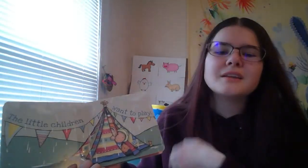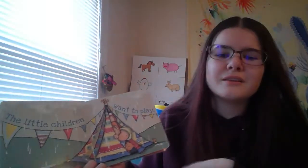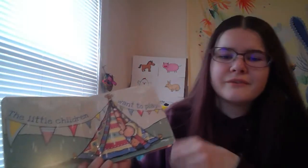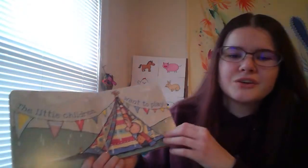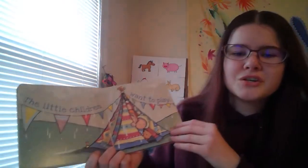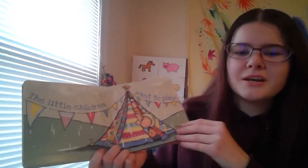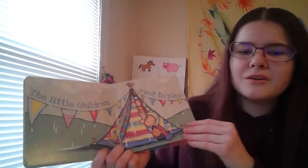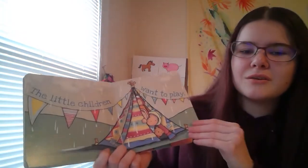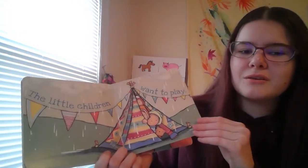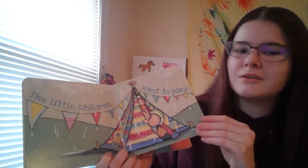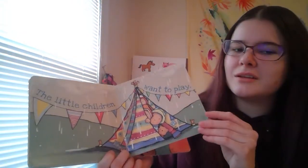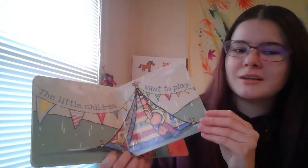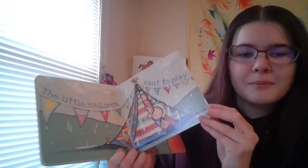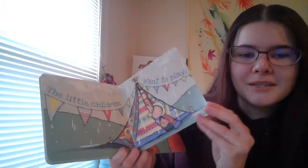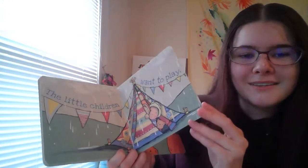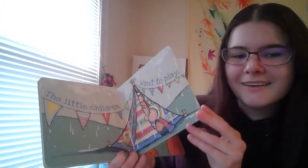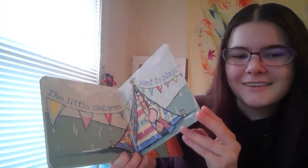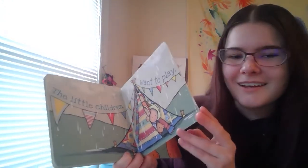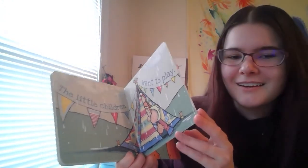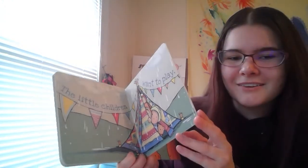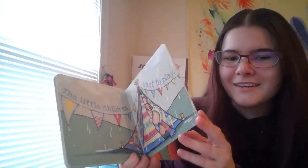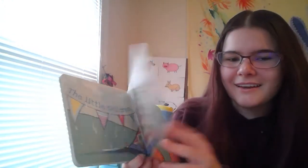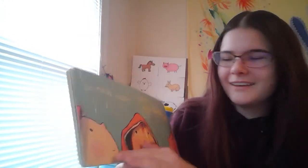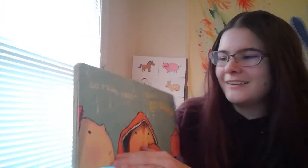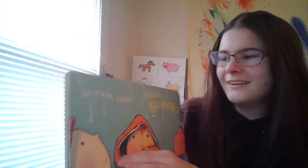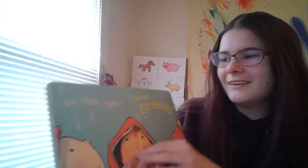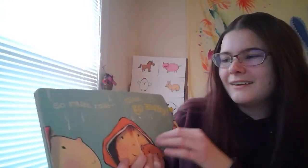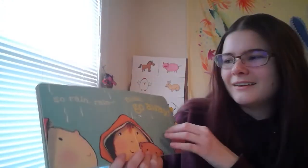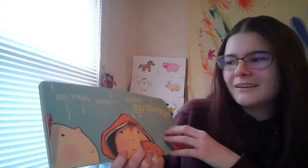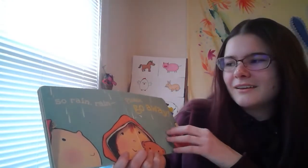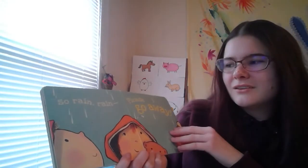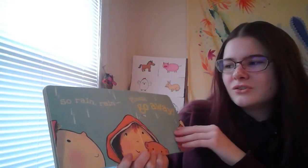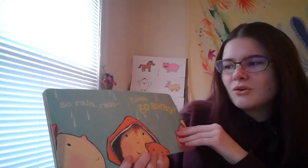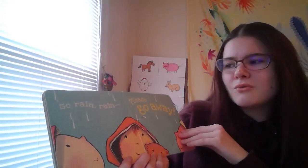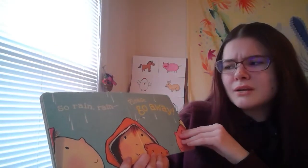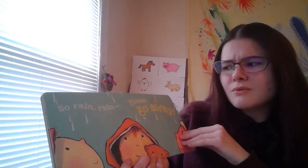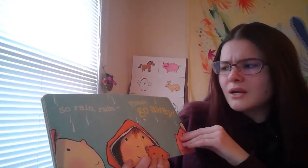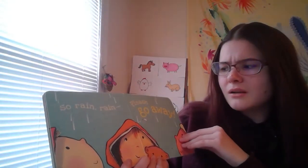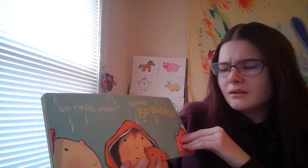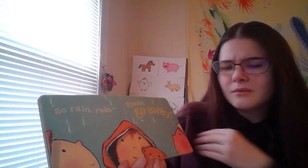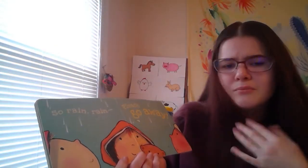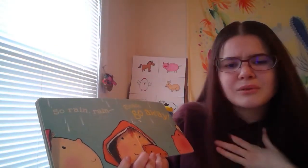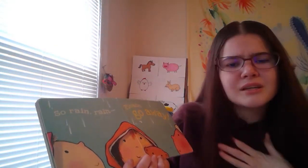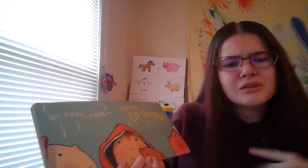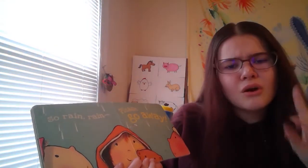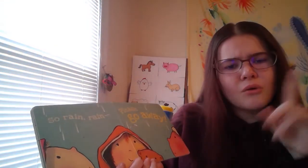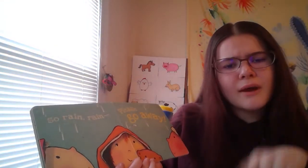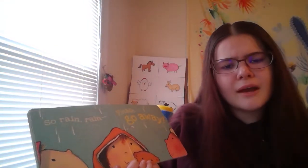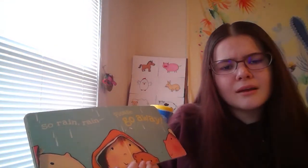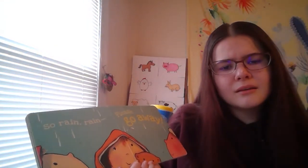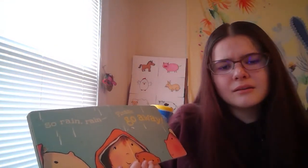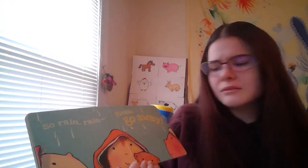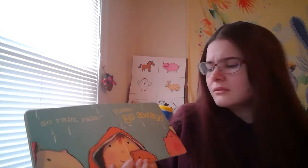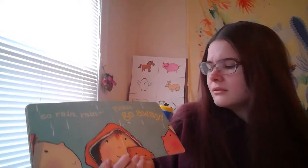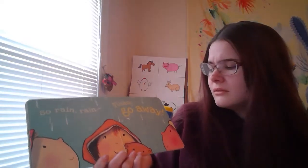in the fresh air and not be stuck inside all day. So, rain, rain, please go away.